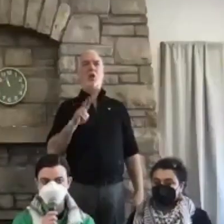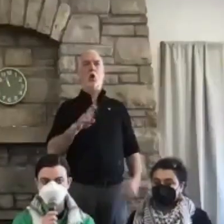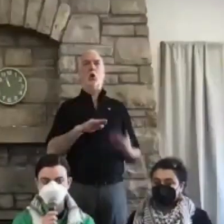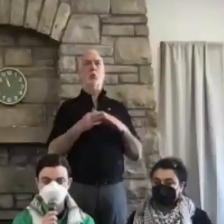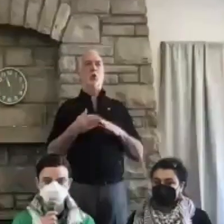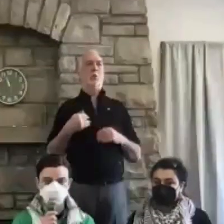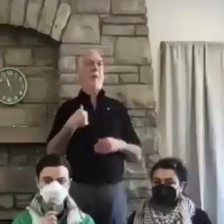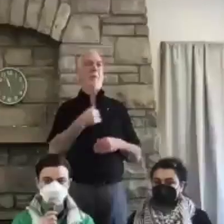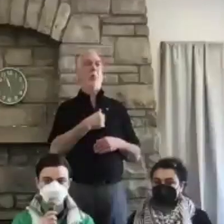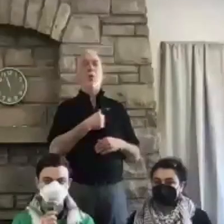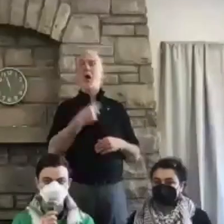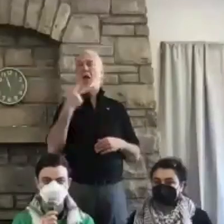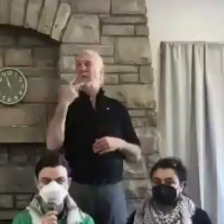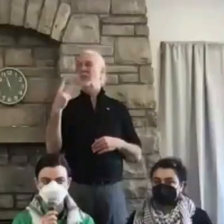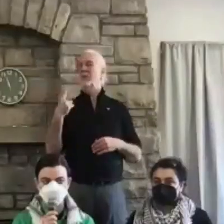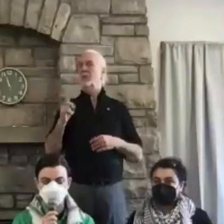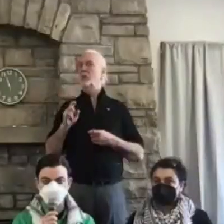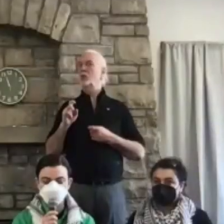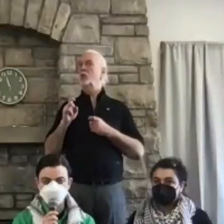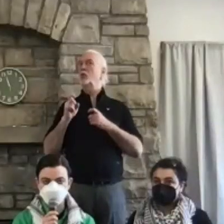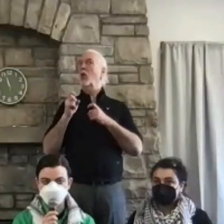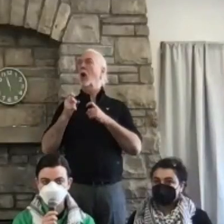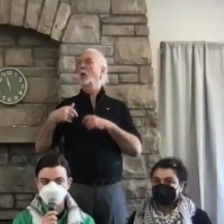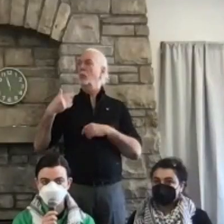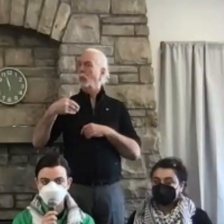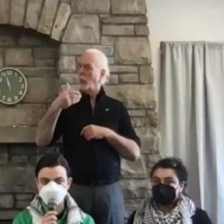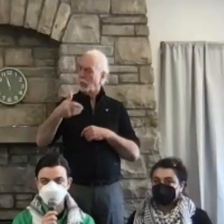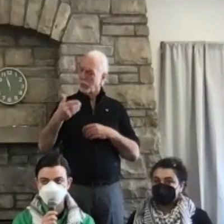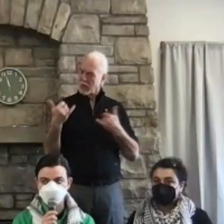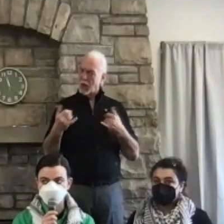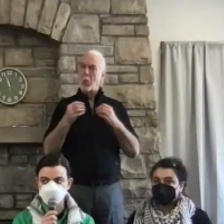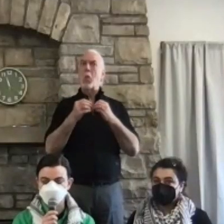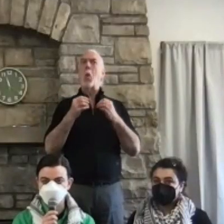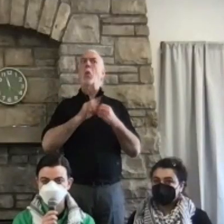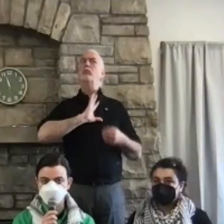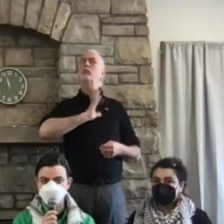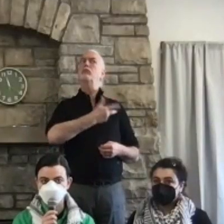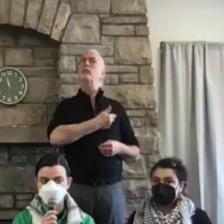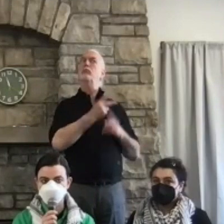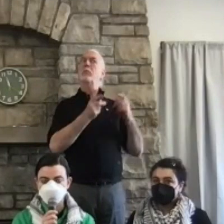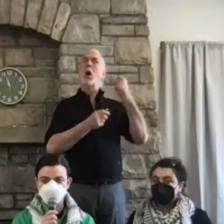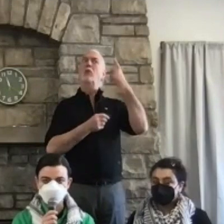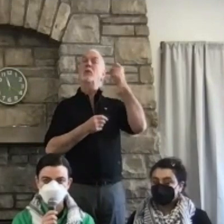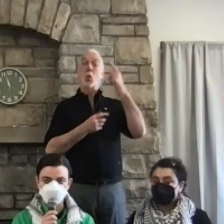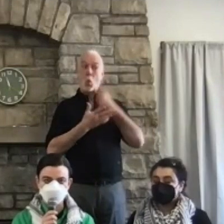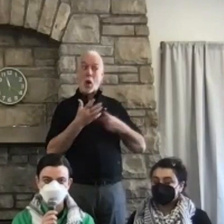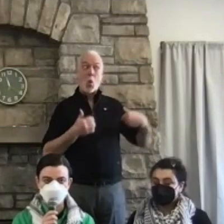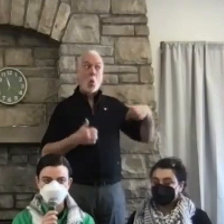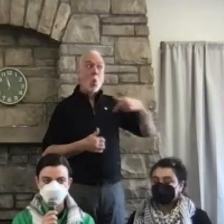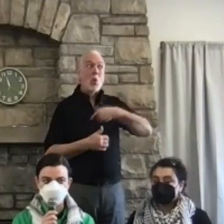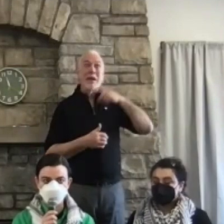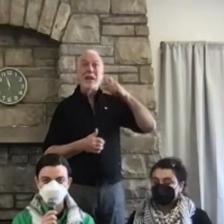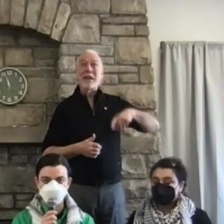15 years, there is absolutely an increase in awareness of transgender people and things that we need to survive. And because that hasn't